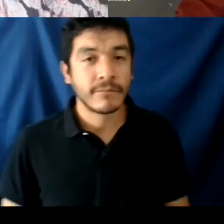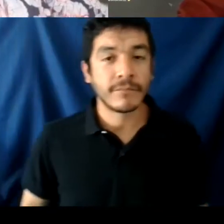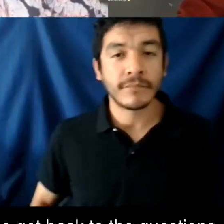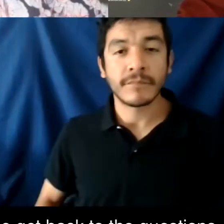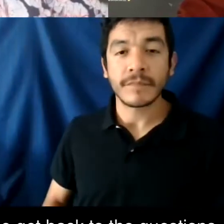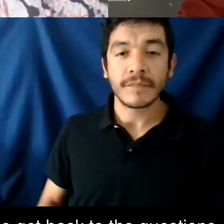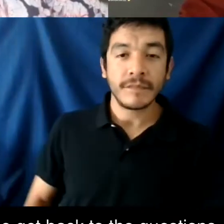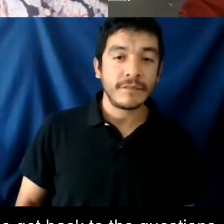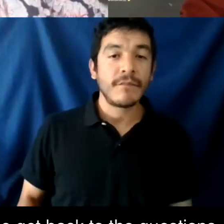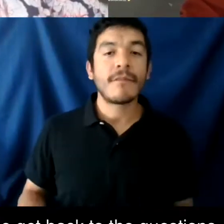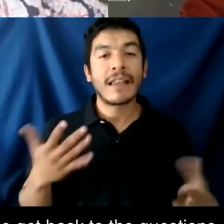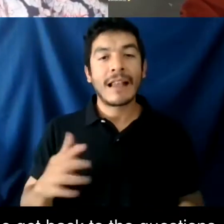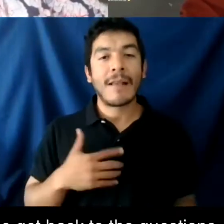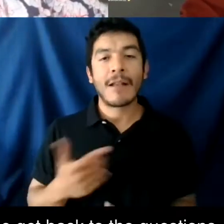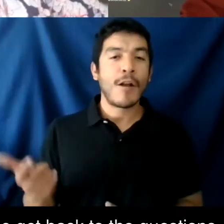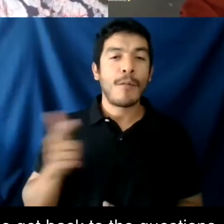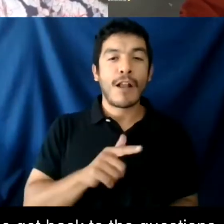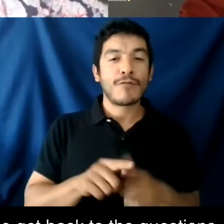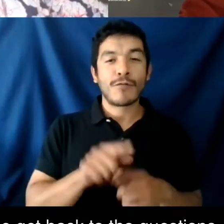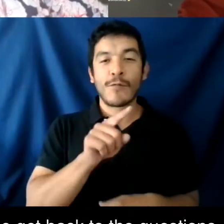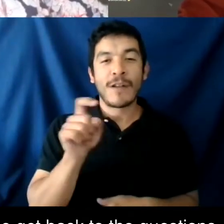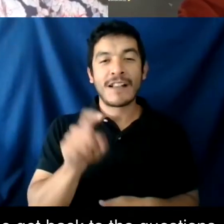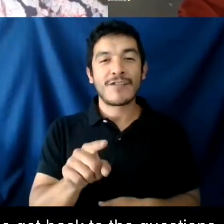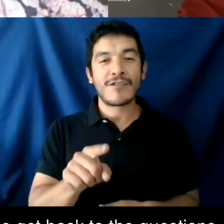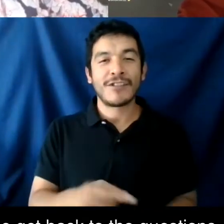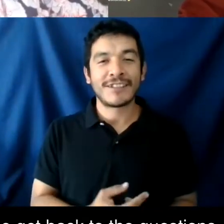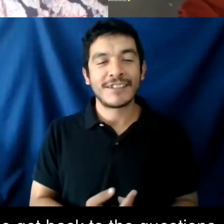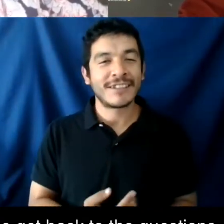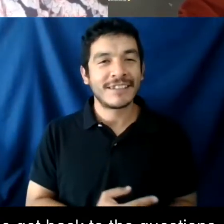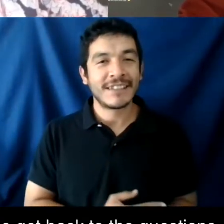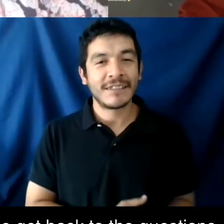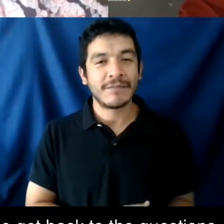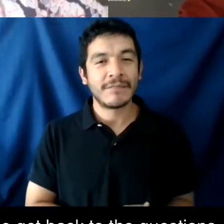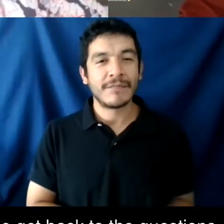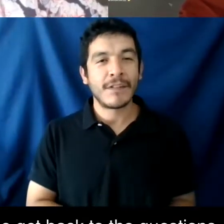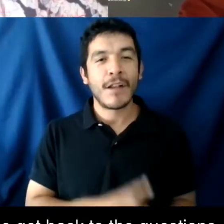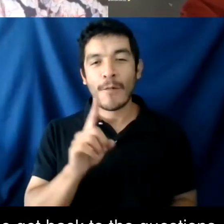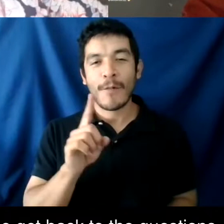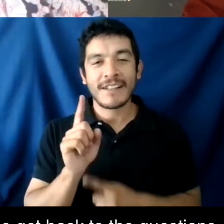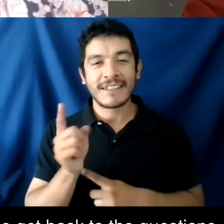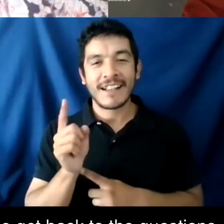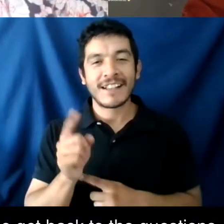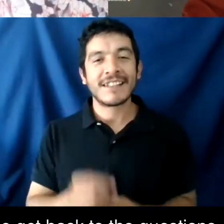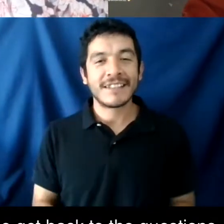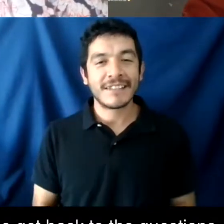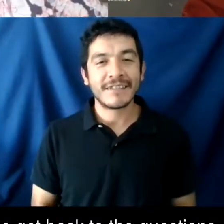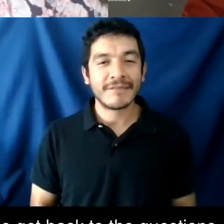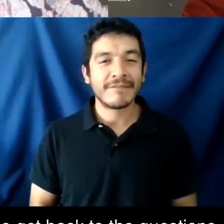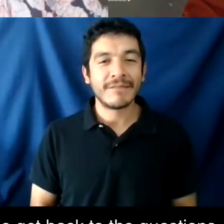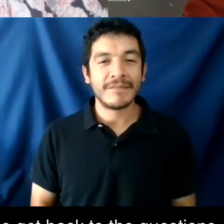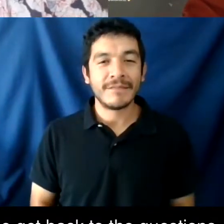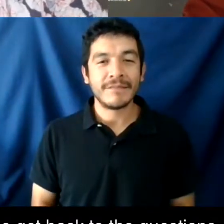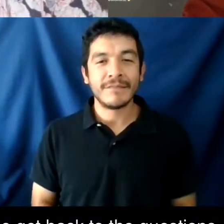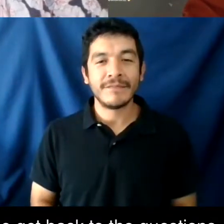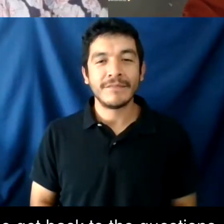Um, Let me get back to the questions. 1 second. Um,